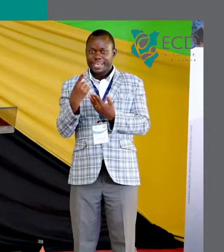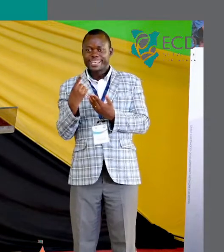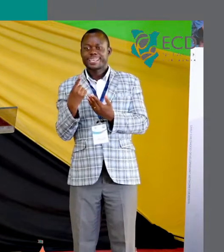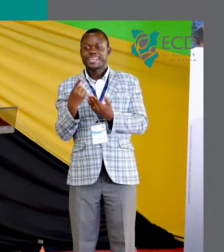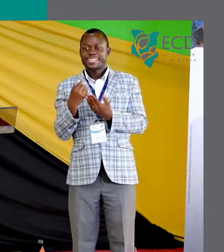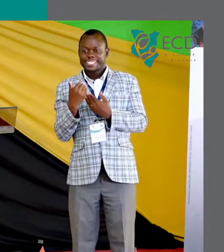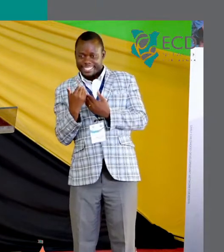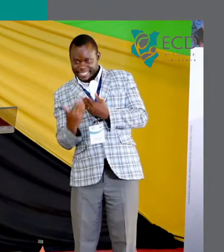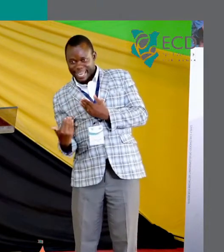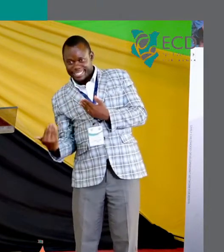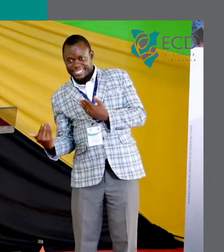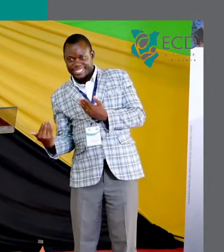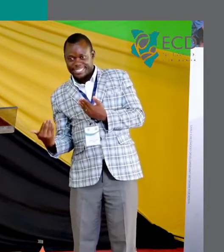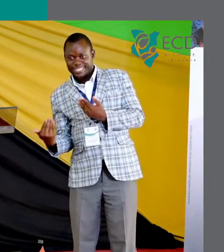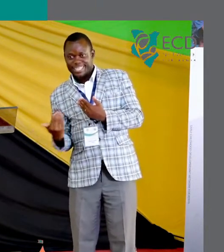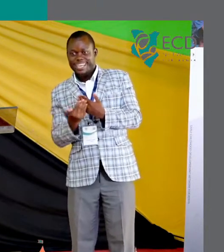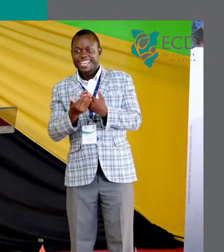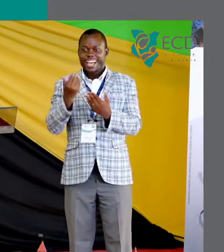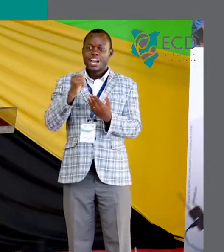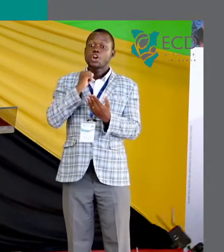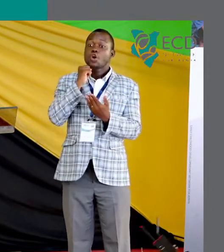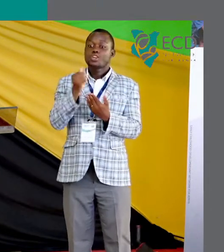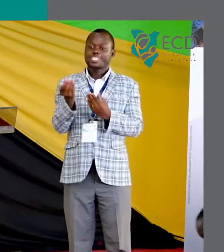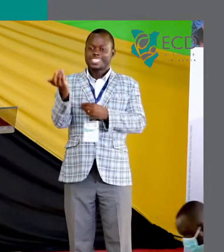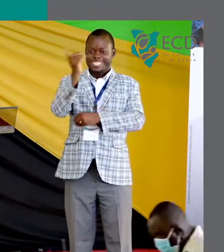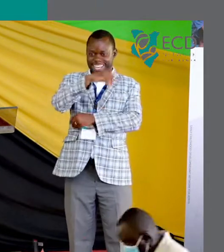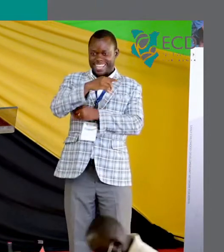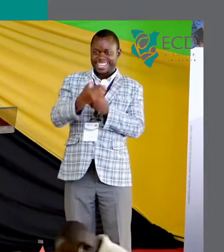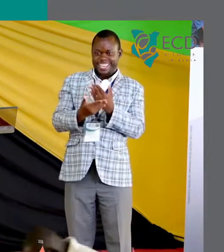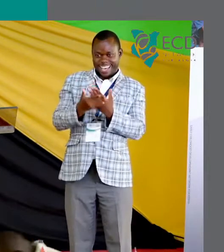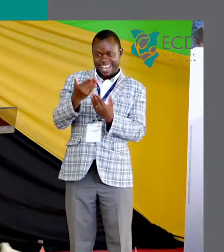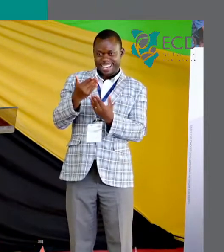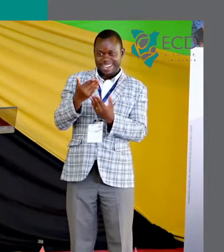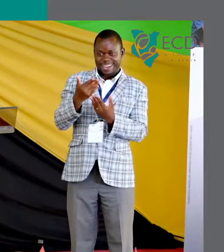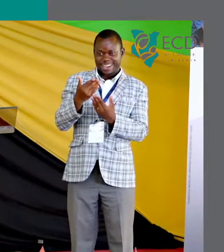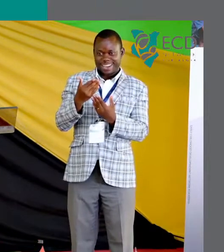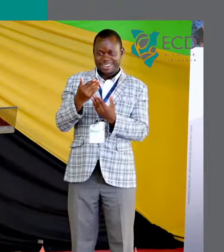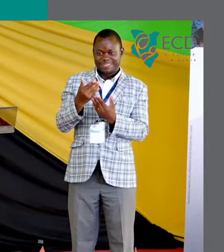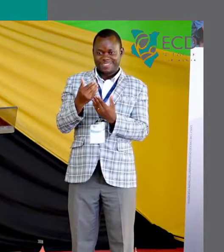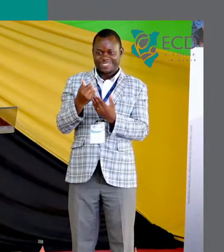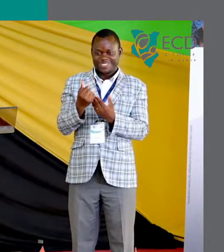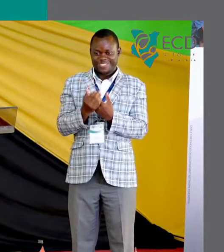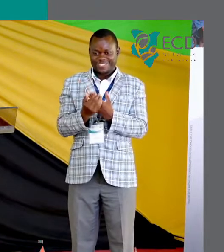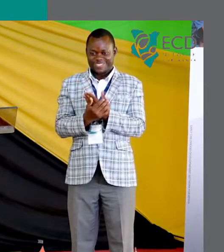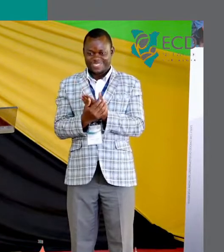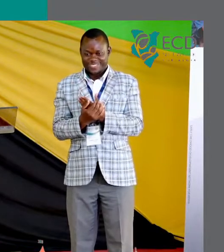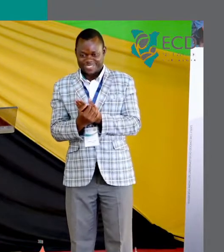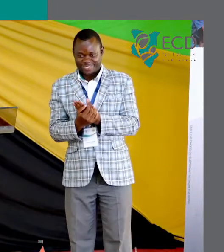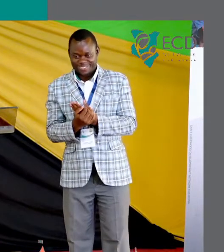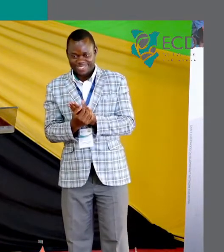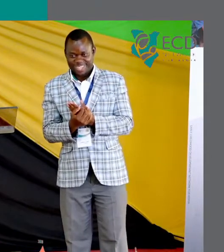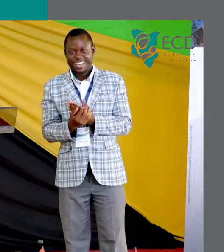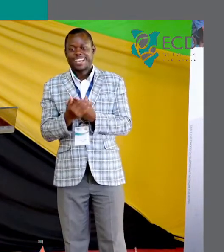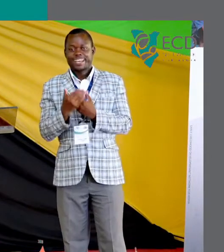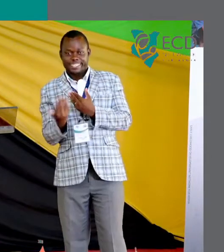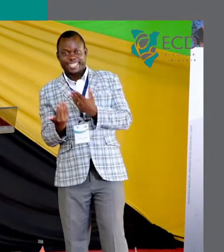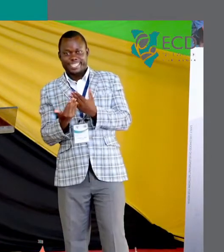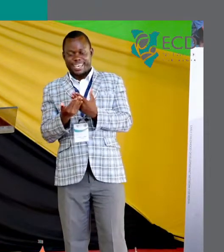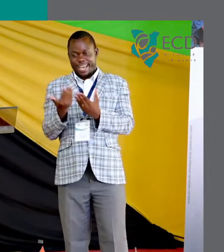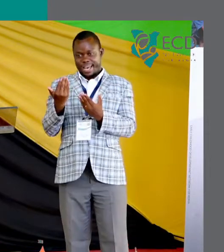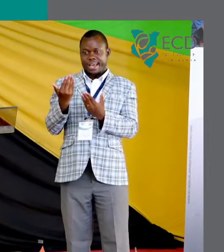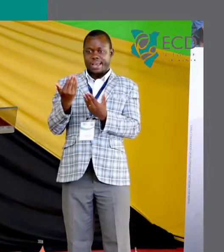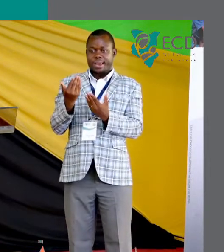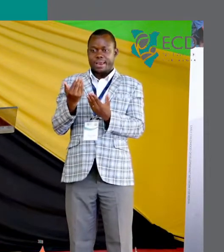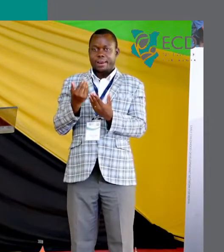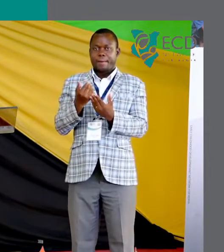where Deputy Commissioner was saying, you come and put up a structure for me, the hardware, and then say you have built a